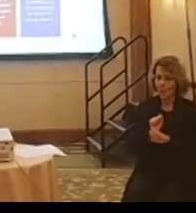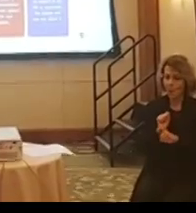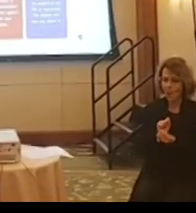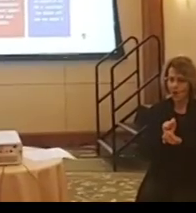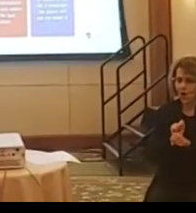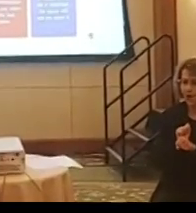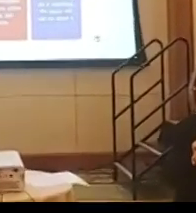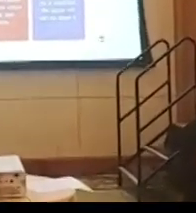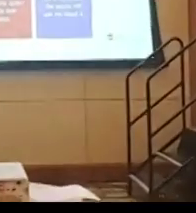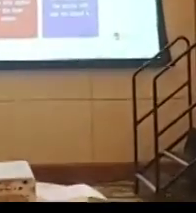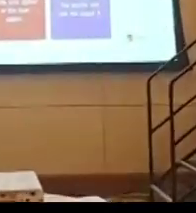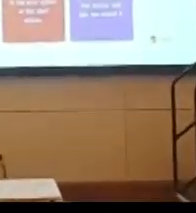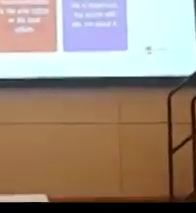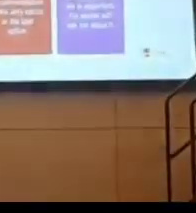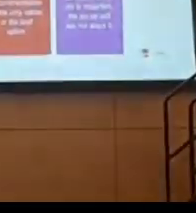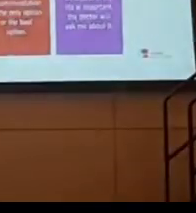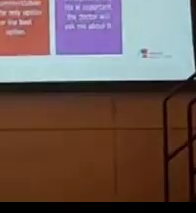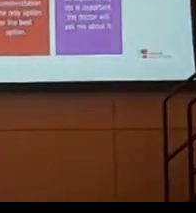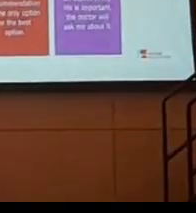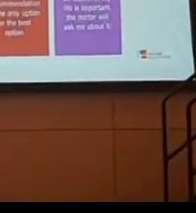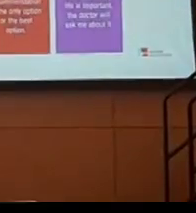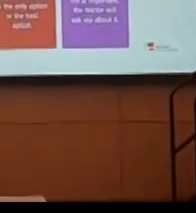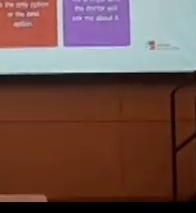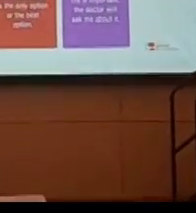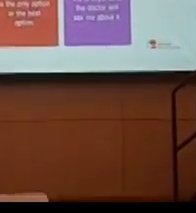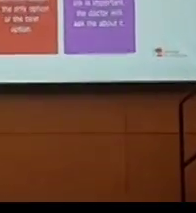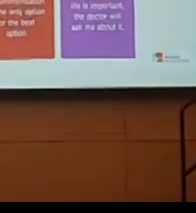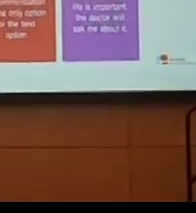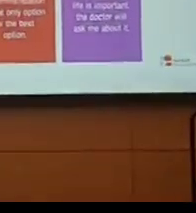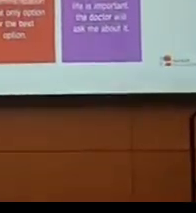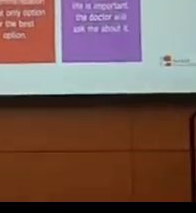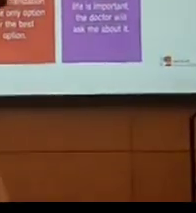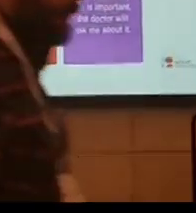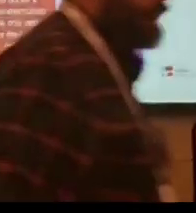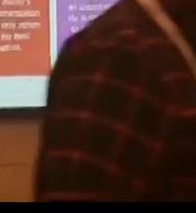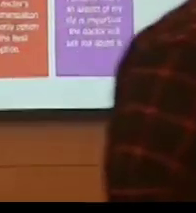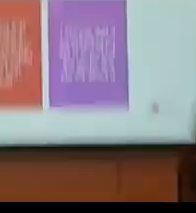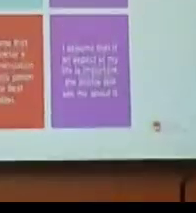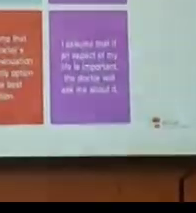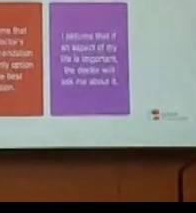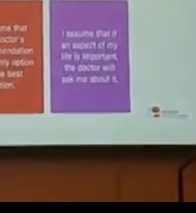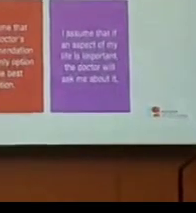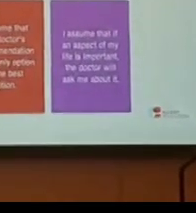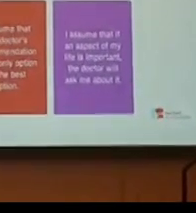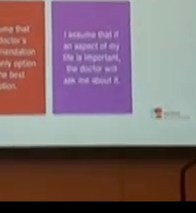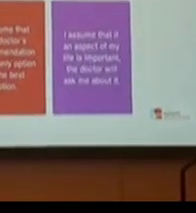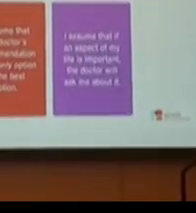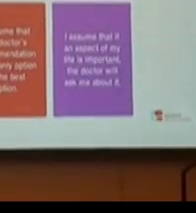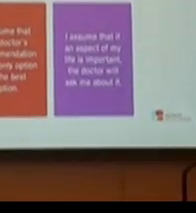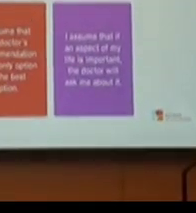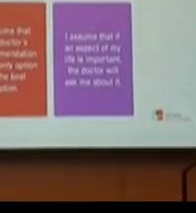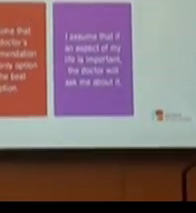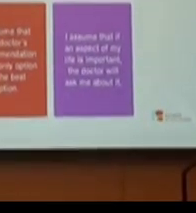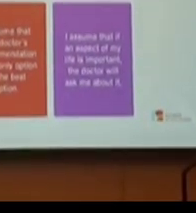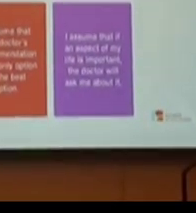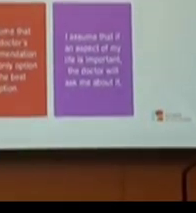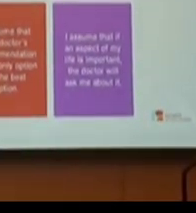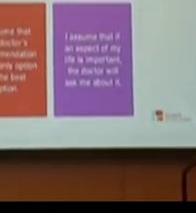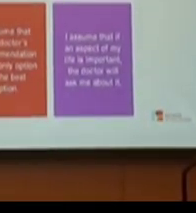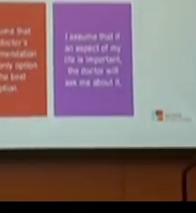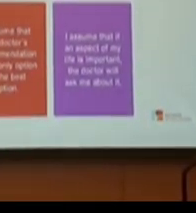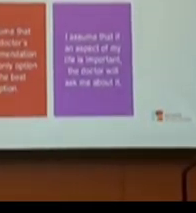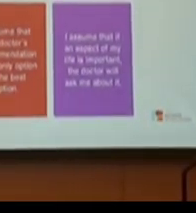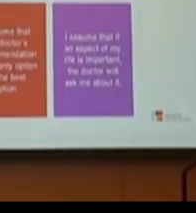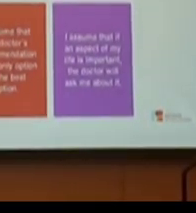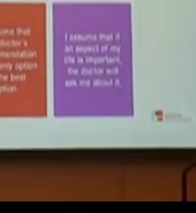hard for clinicians and patients to be able to come together? And we created a set of barrier columns. So we have these 8 barriers for patients, and then I'll